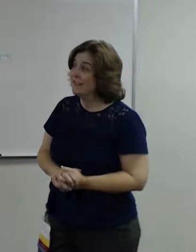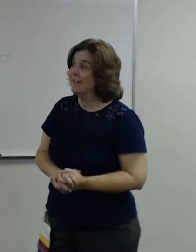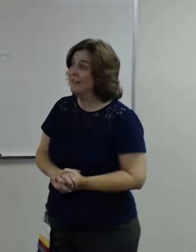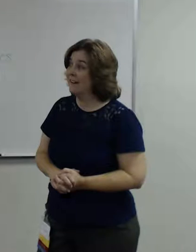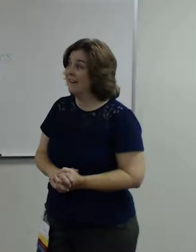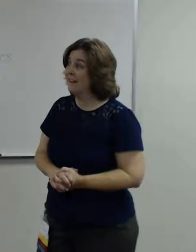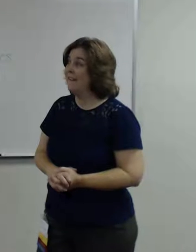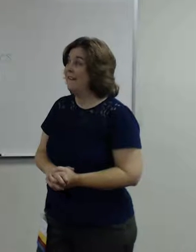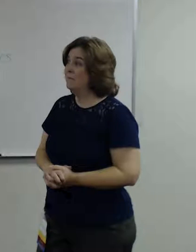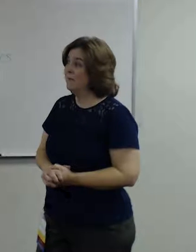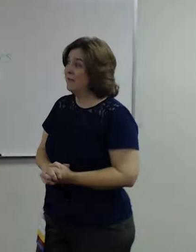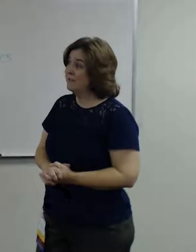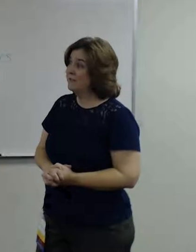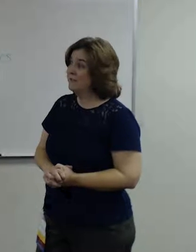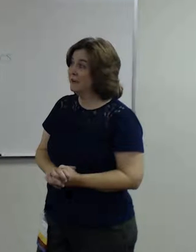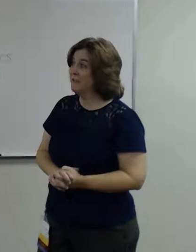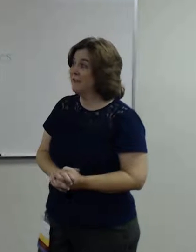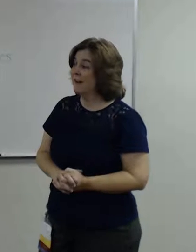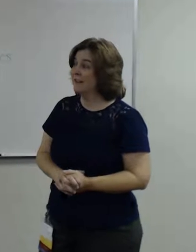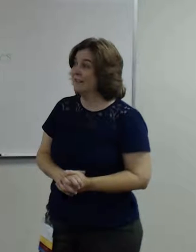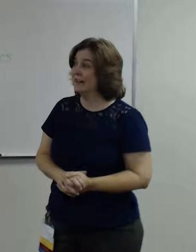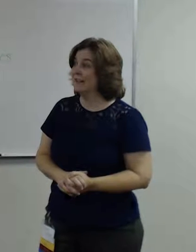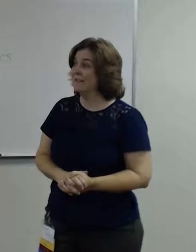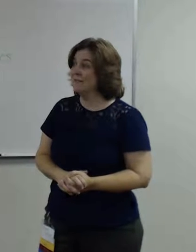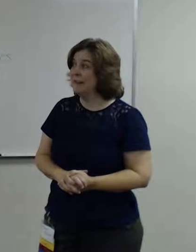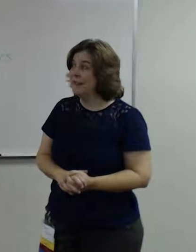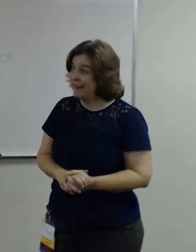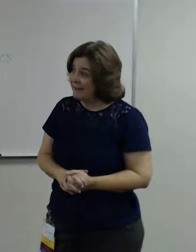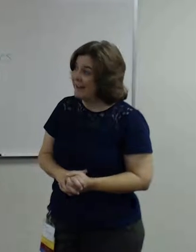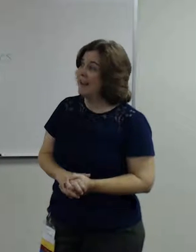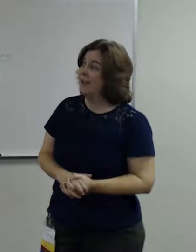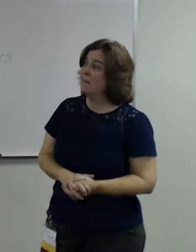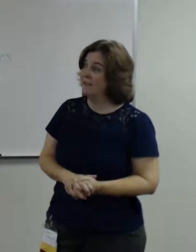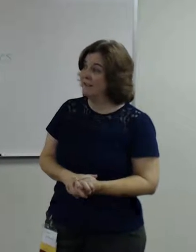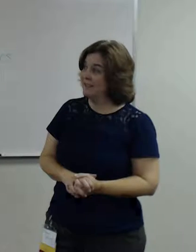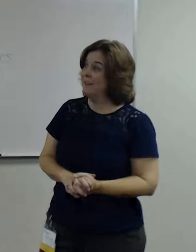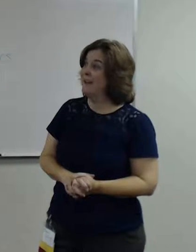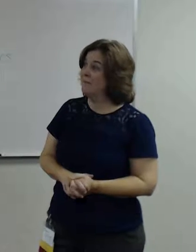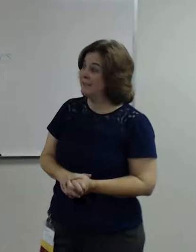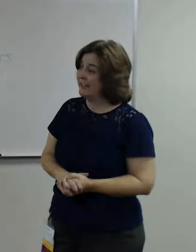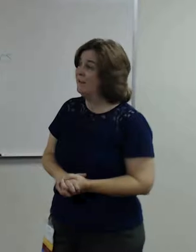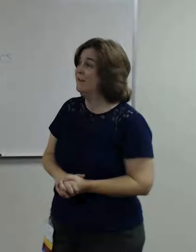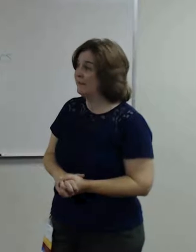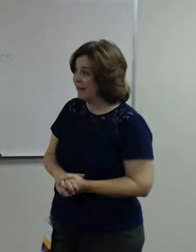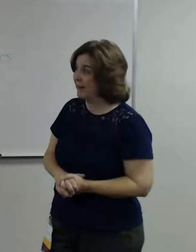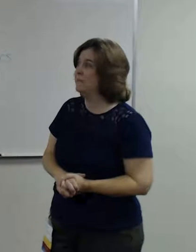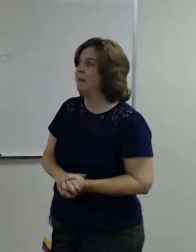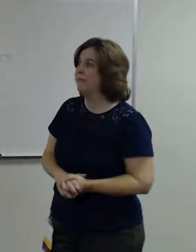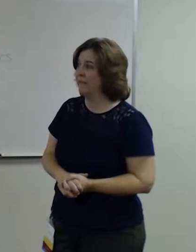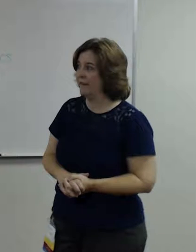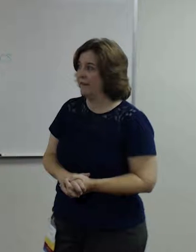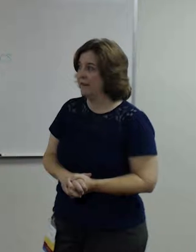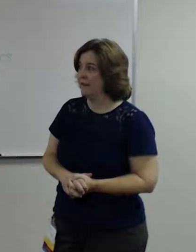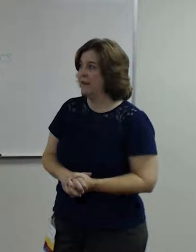leader, professional interpreter out there. Maybe he can help. We can develop a team and develop something.